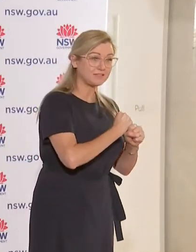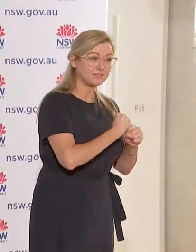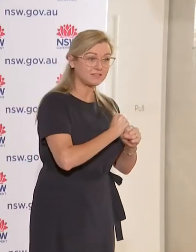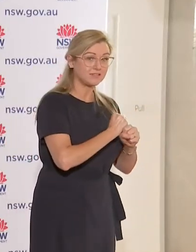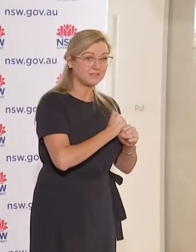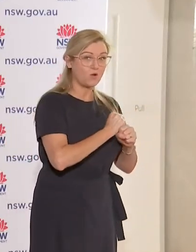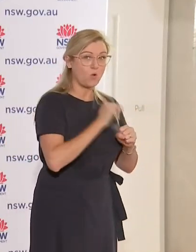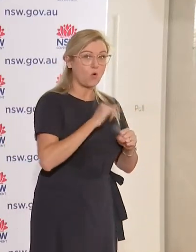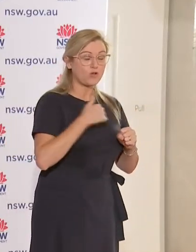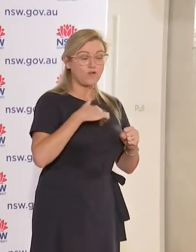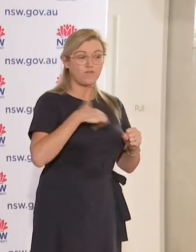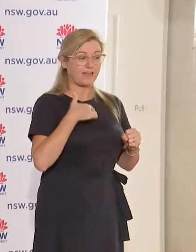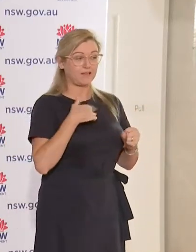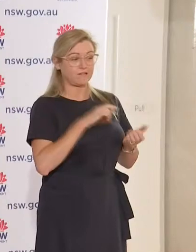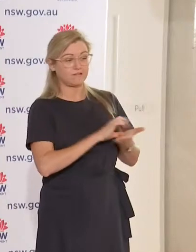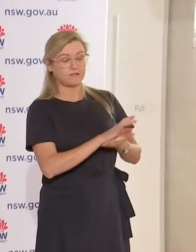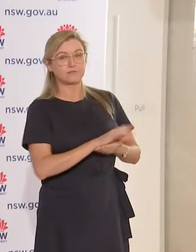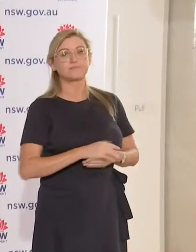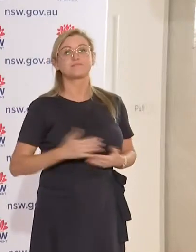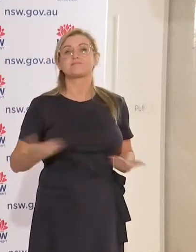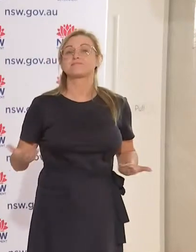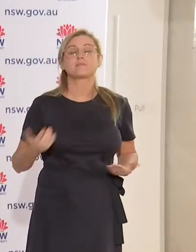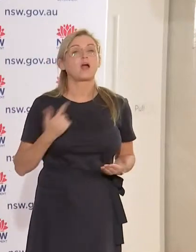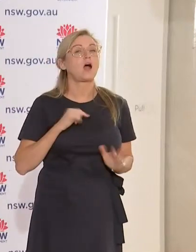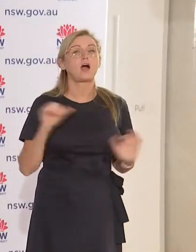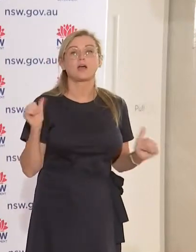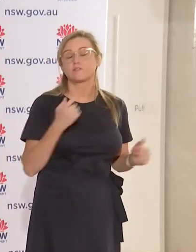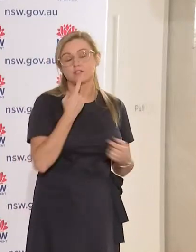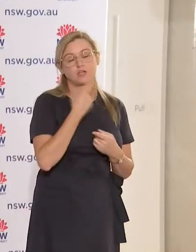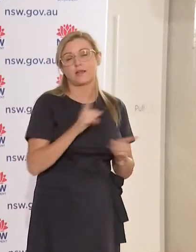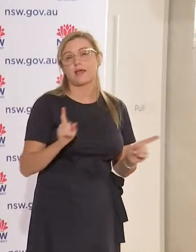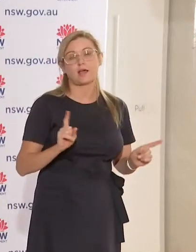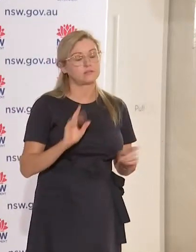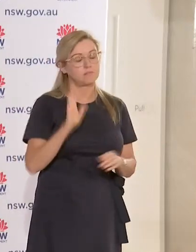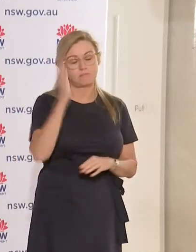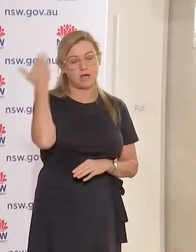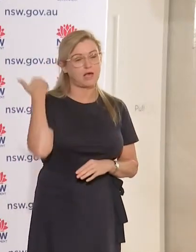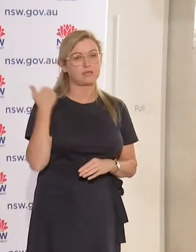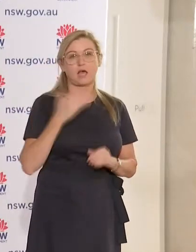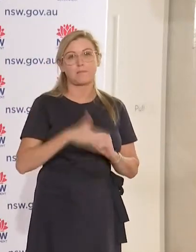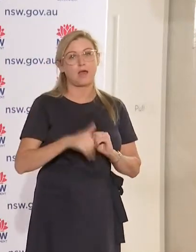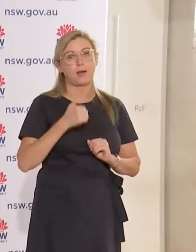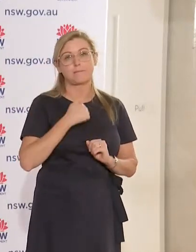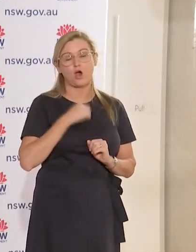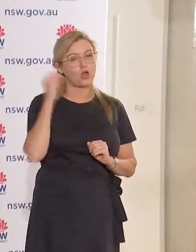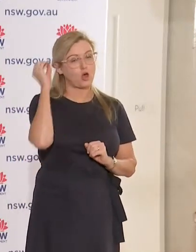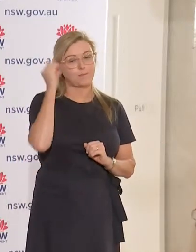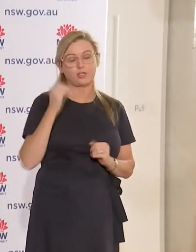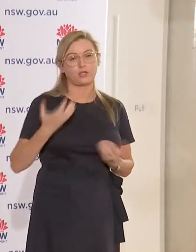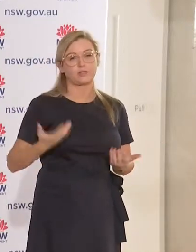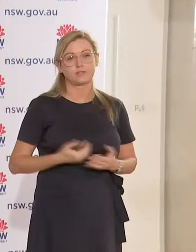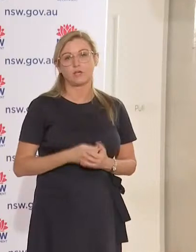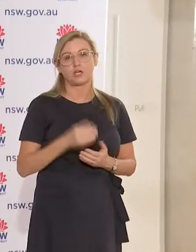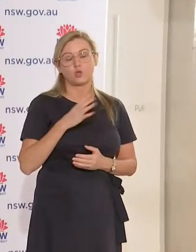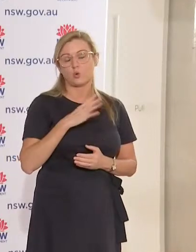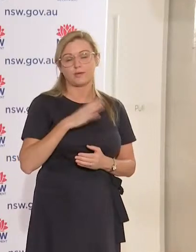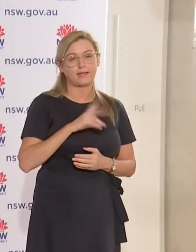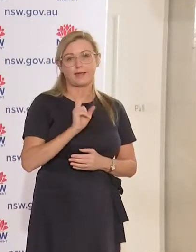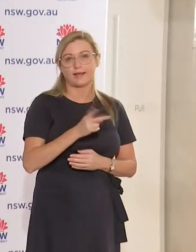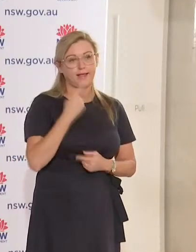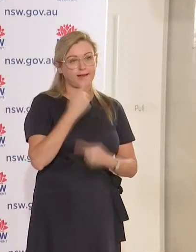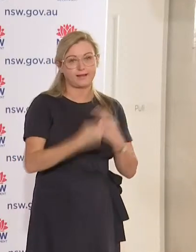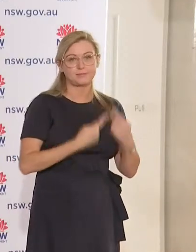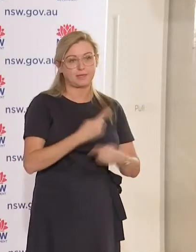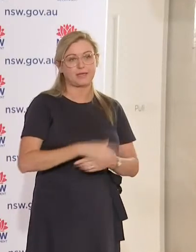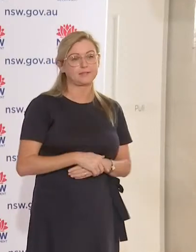I've made my position on those matters very clear in the past, and I don't have anything new to add. Is your position, Premier, is your